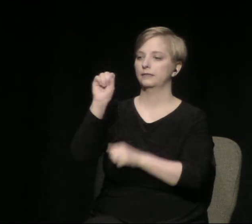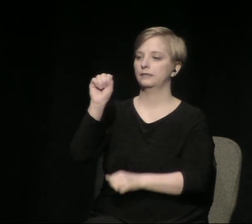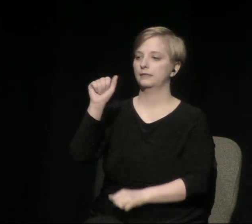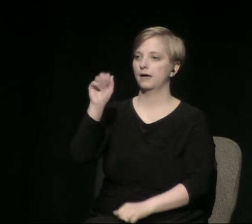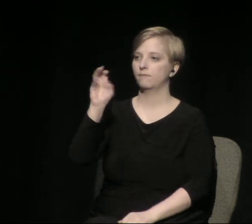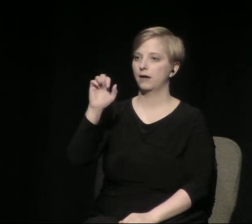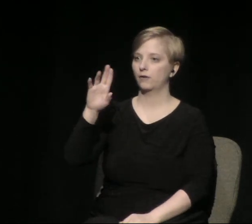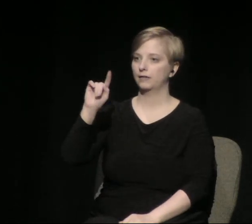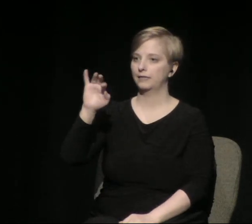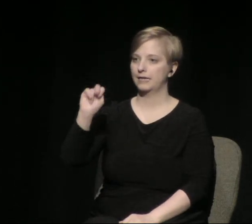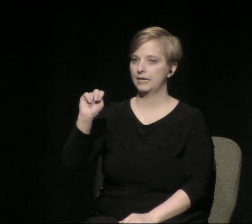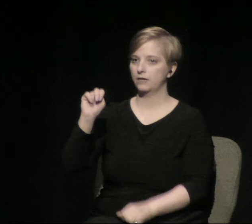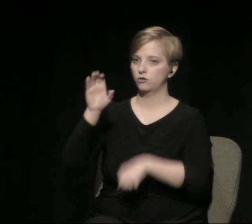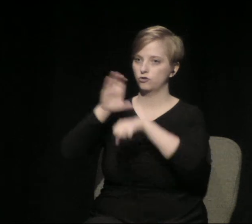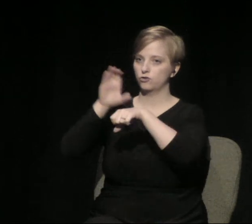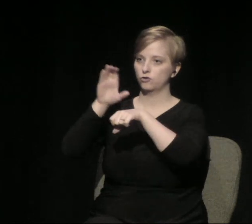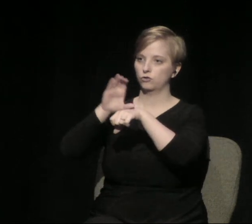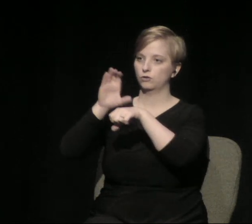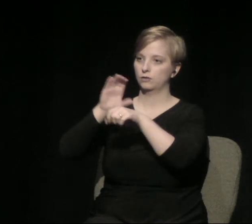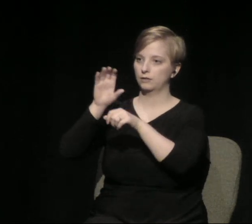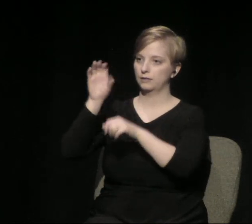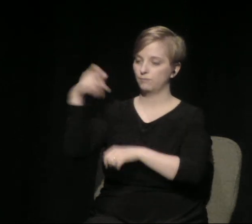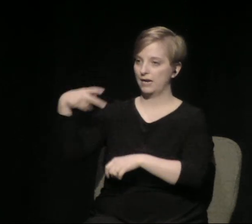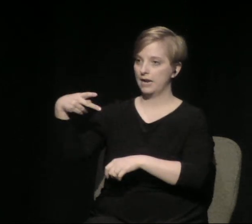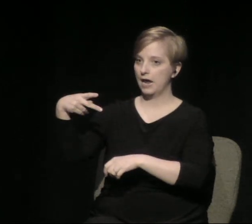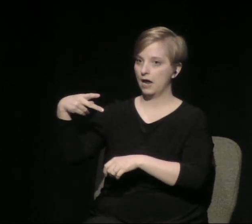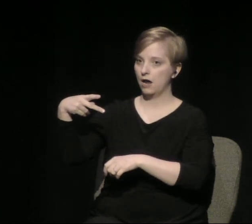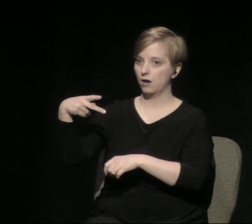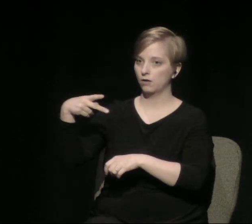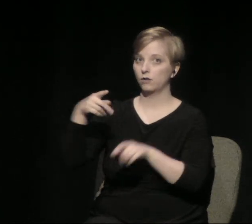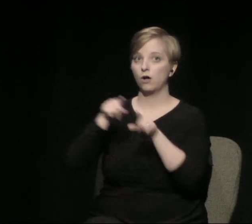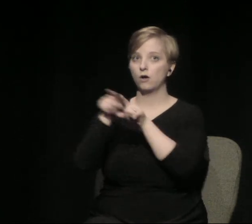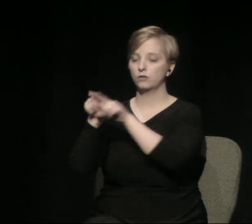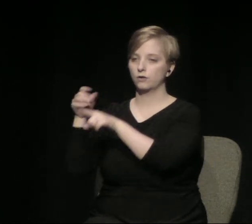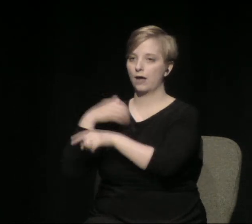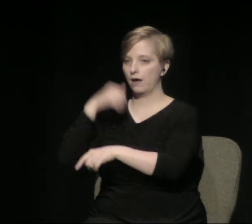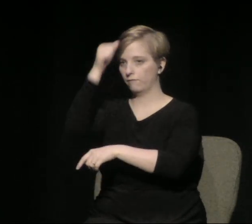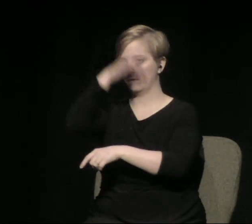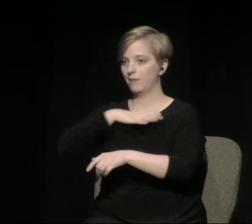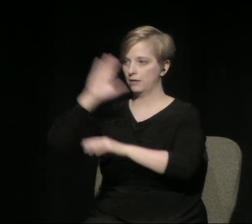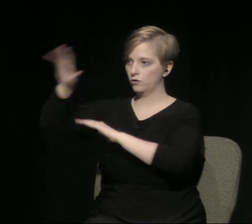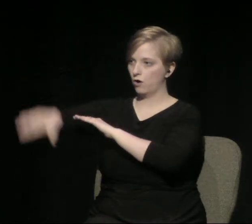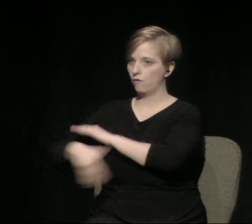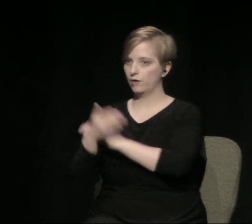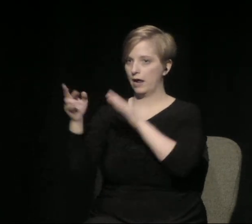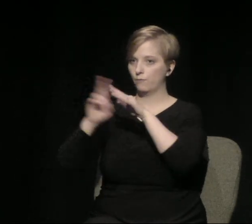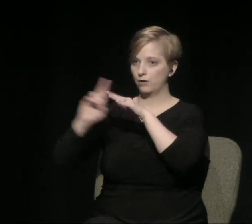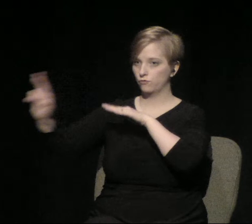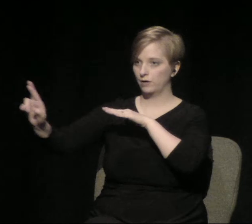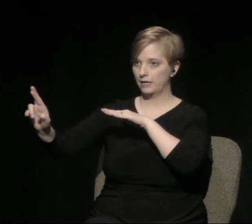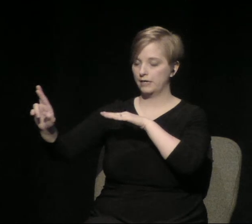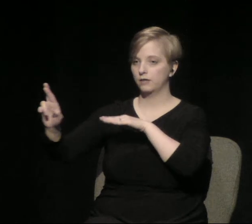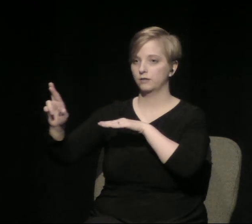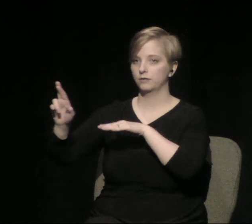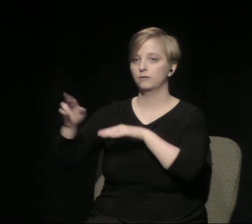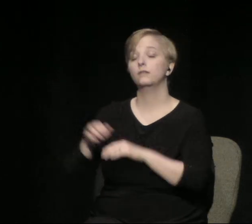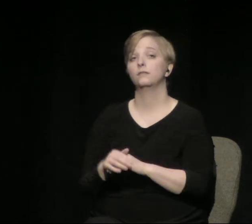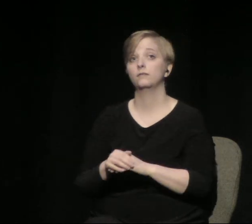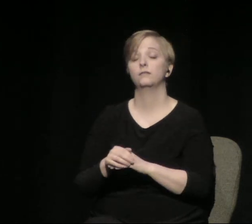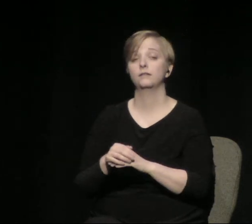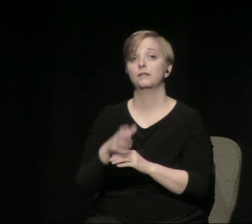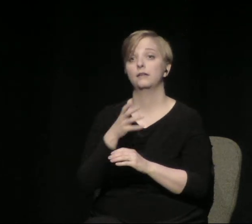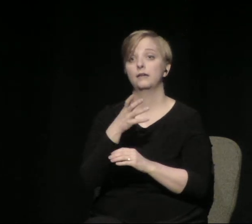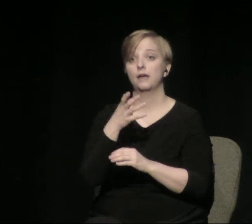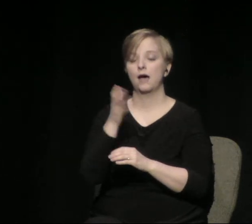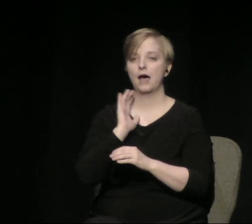for that. Also, May 5th and 6th is our men's overnight retreat at Ponca Bible Camp on the Buffalo River. And we have our